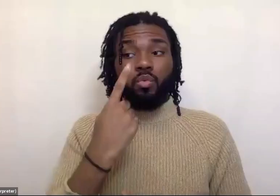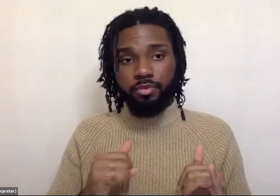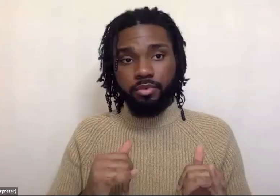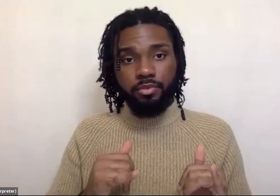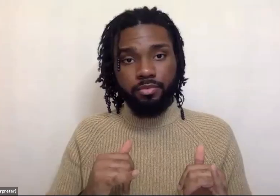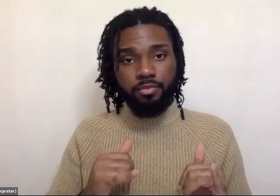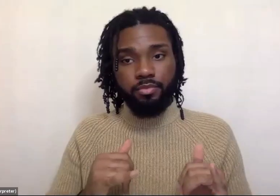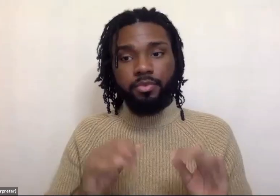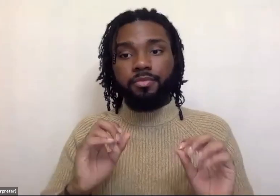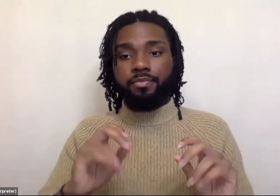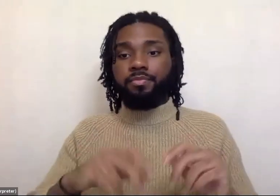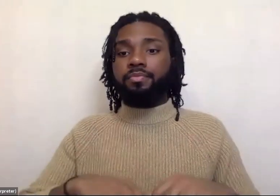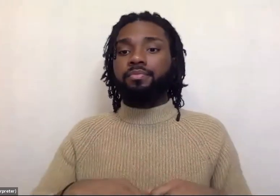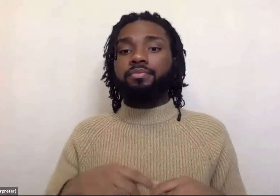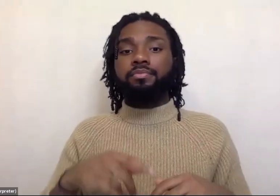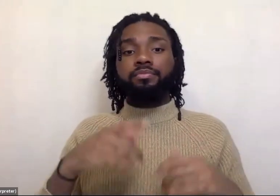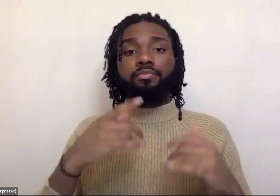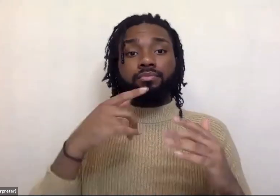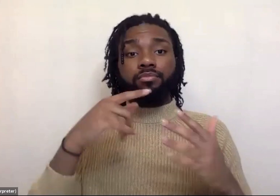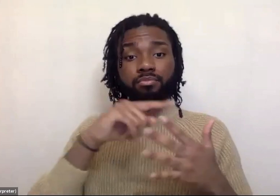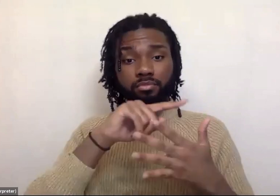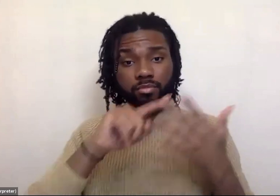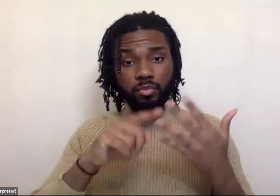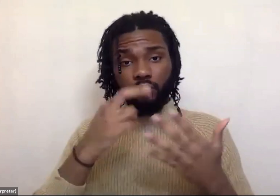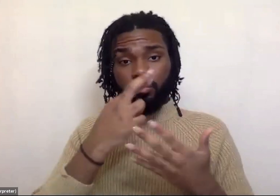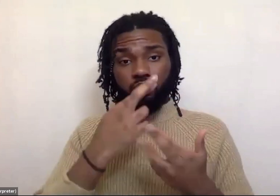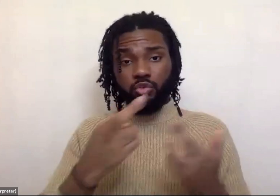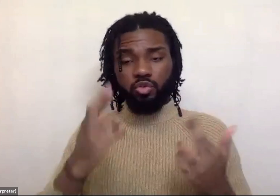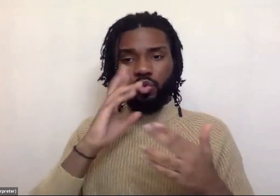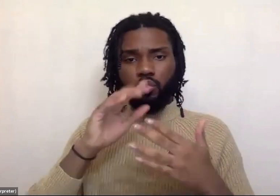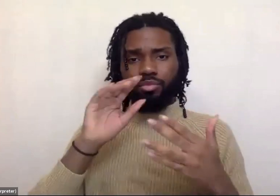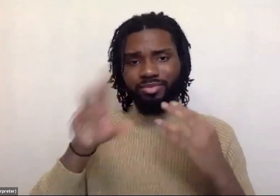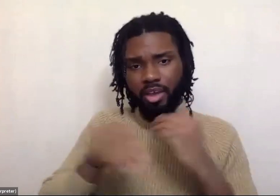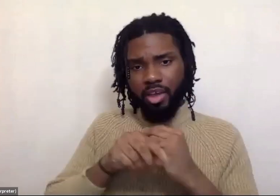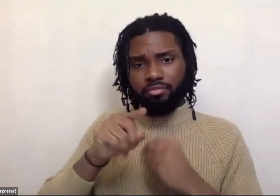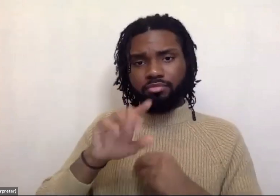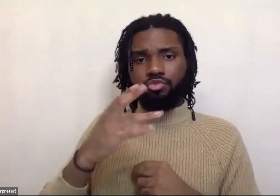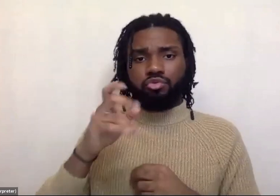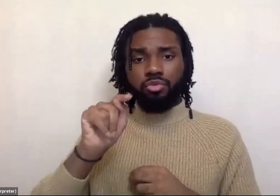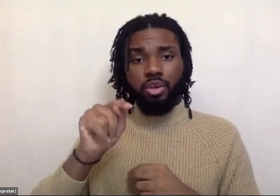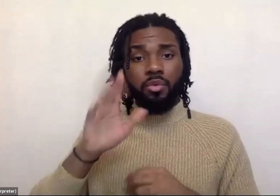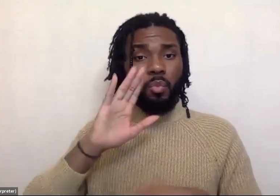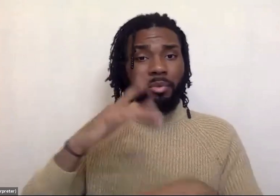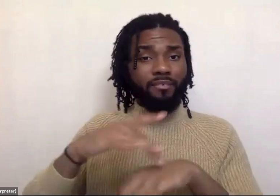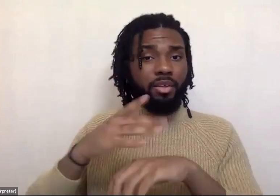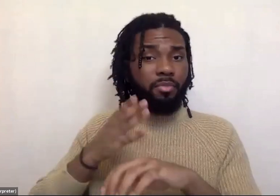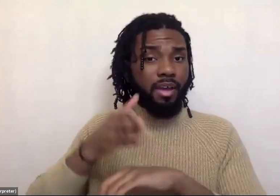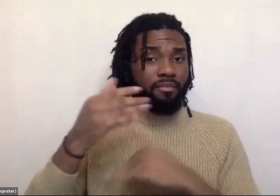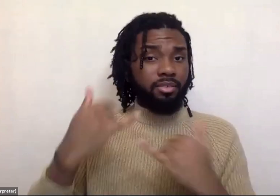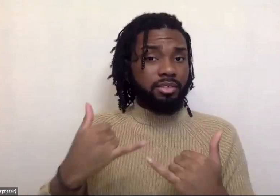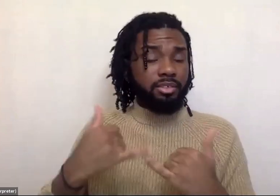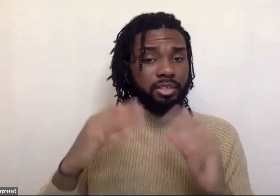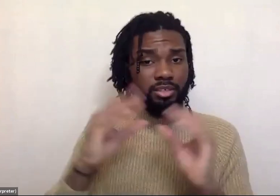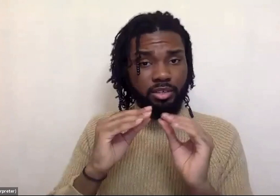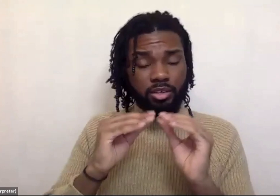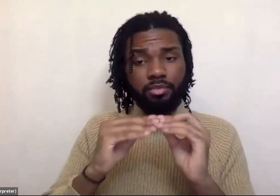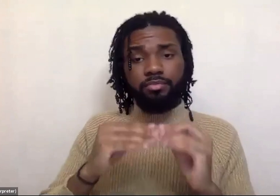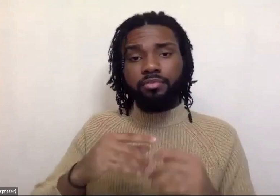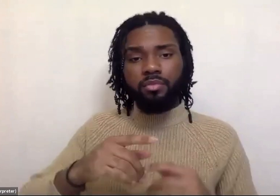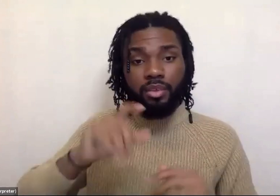These resources and resources shared via the chat box will be available after today's session via the Zinn Education Project